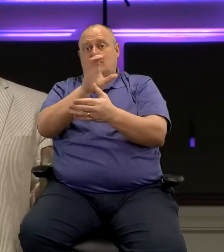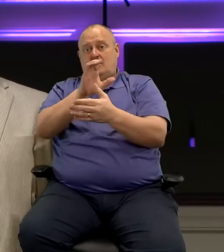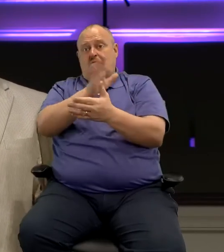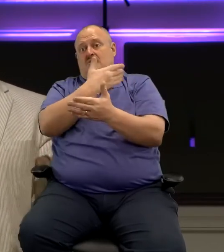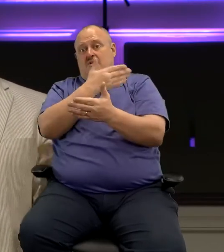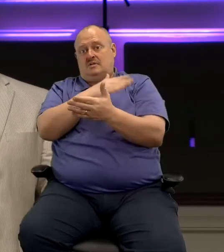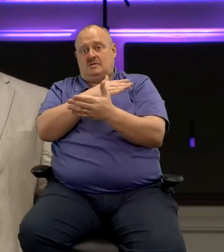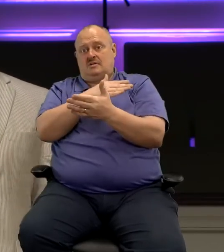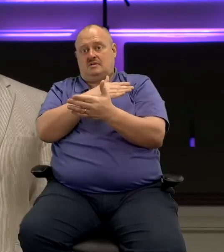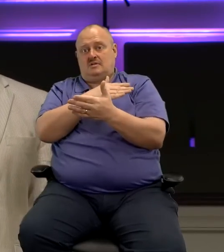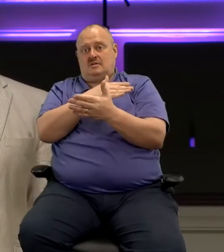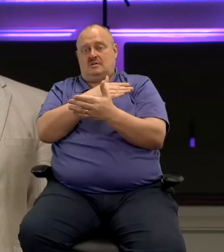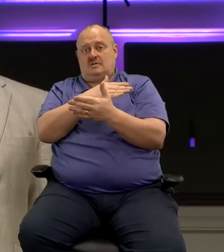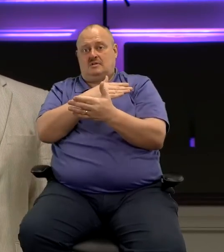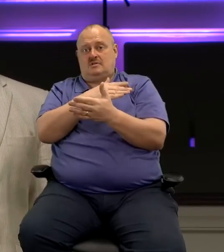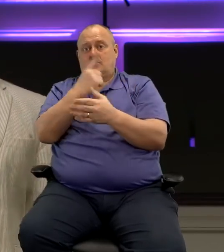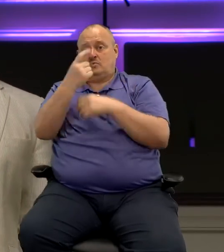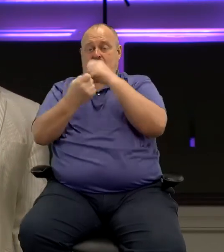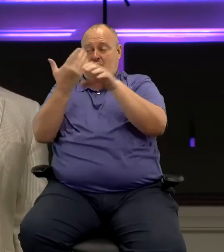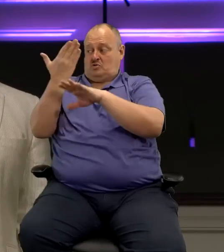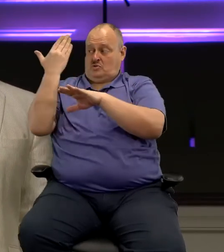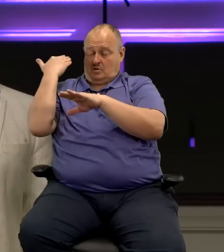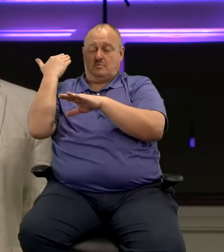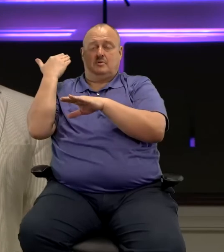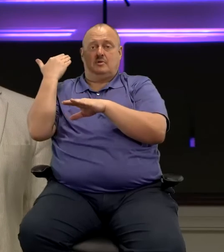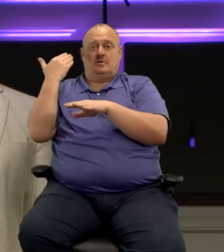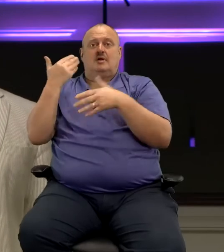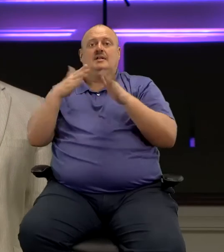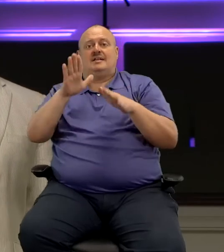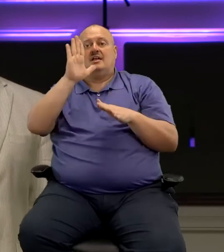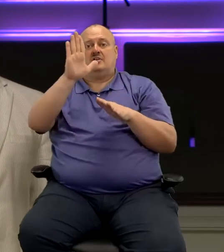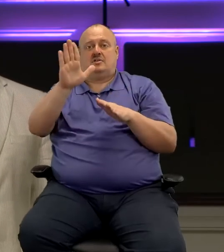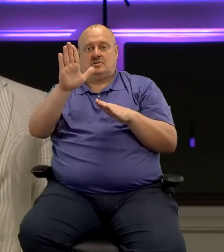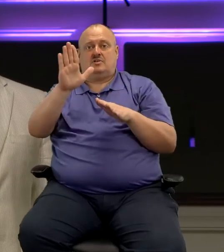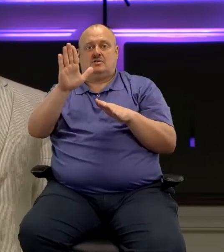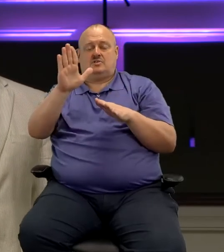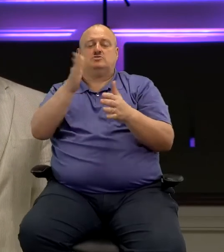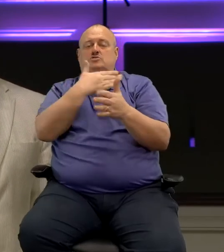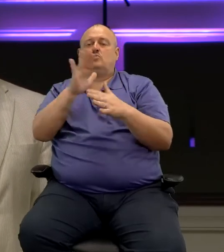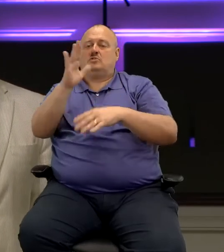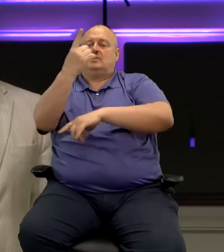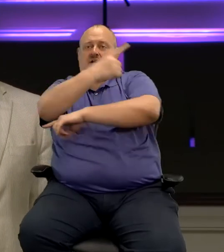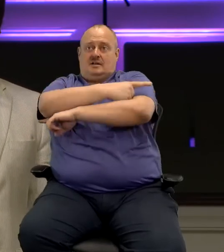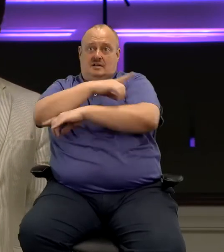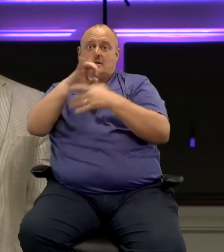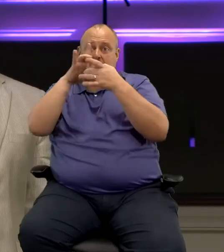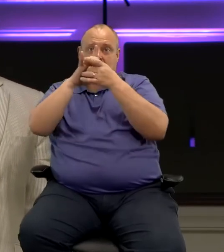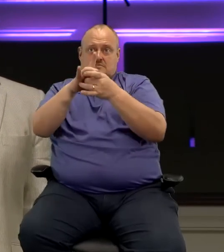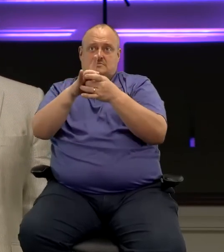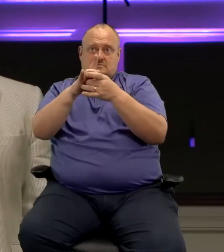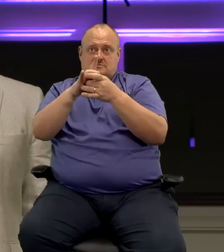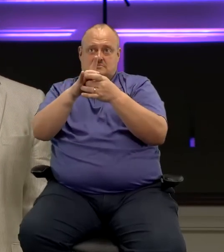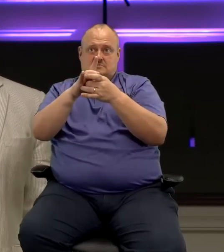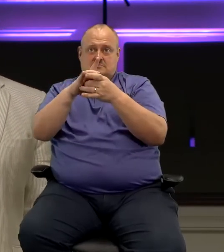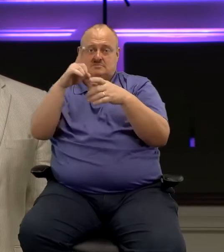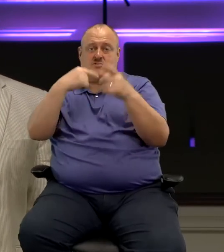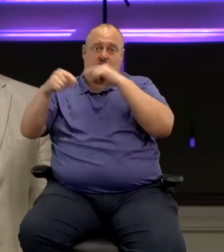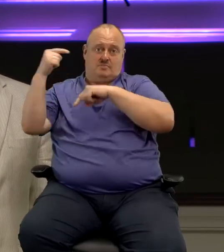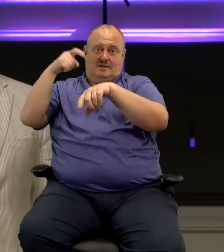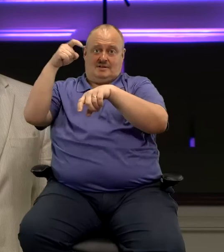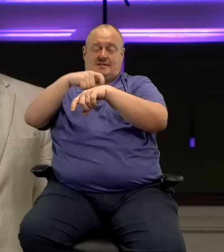Handel's Messiah just a little over a year ago. Allow this to be your benediction today. Join me in going back in time, thanks to